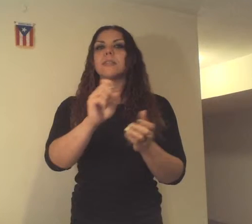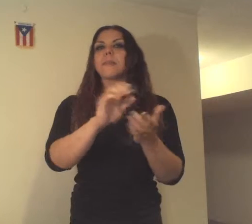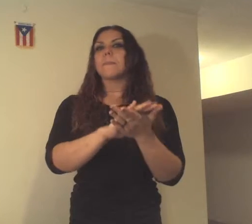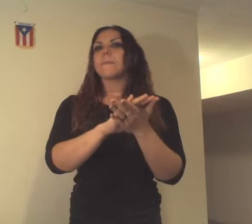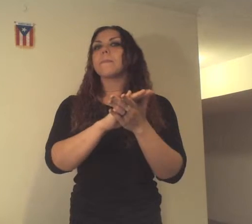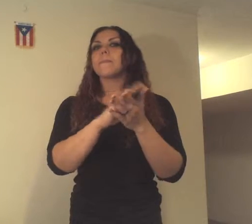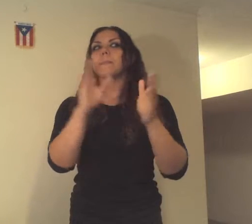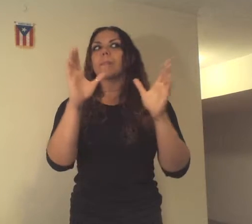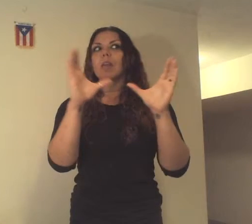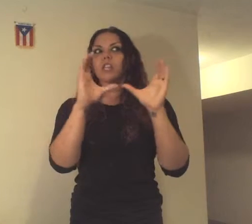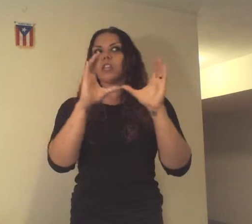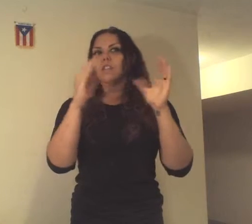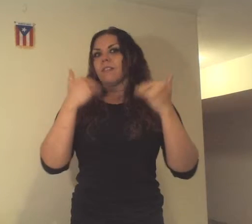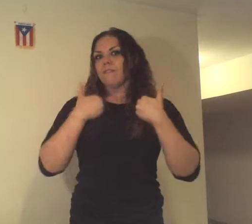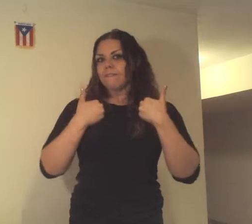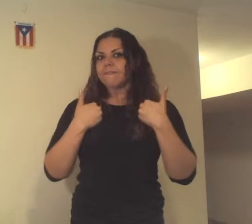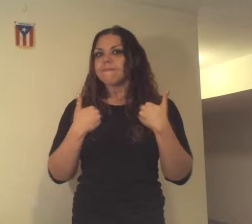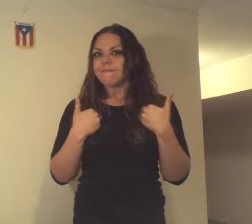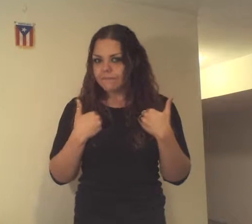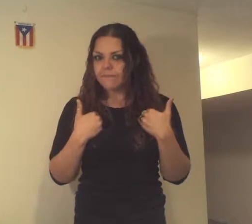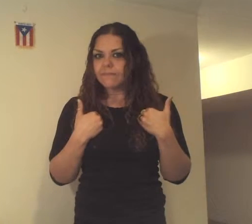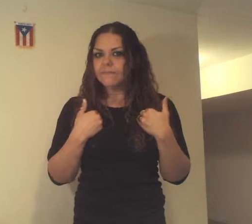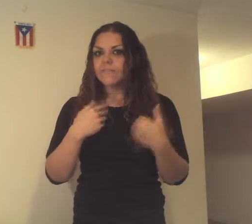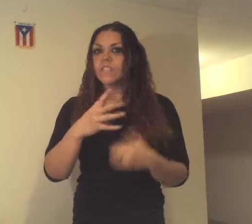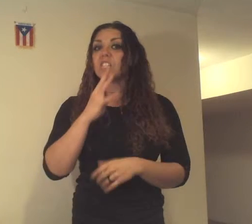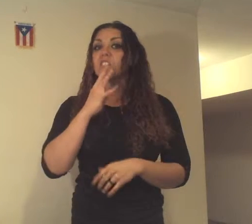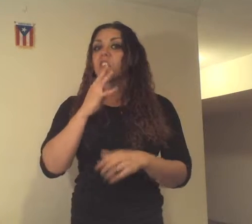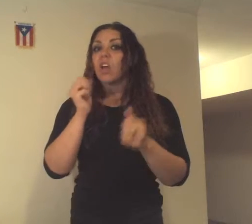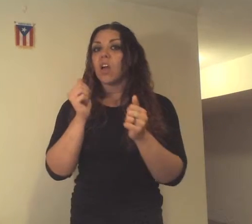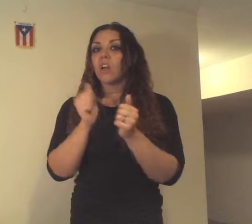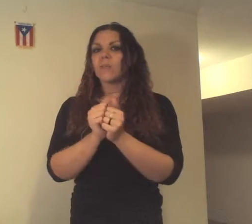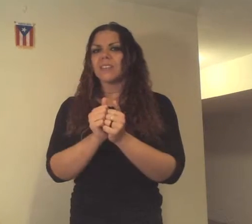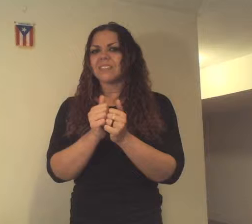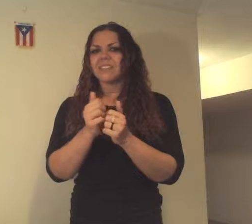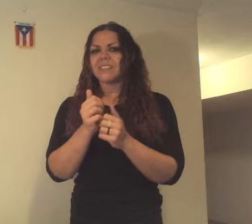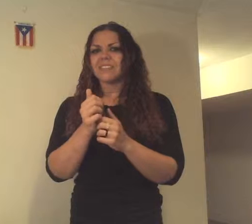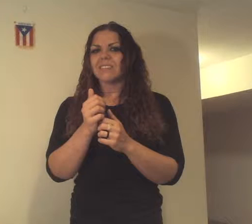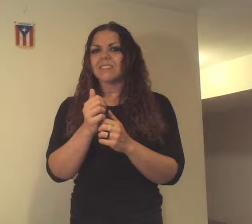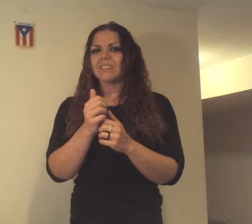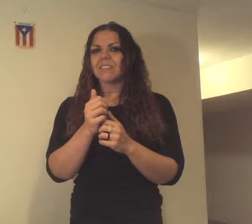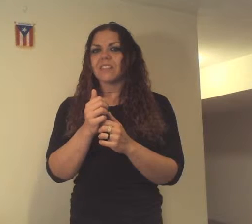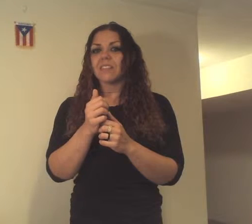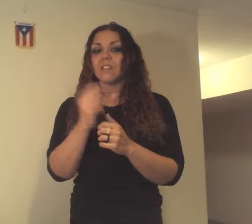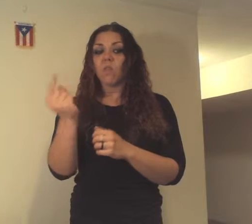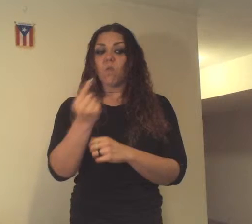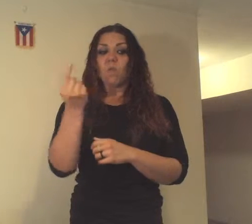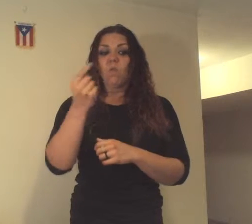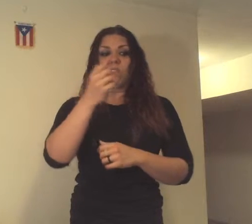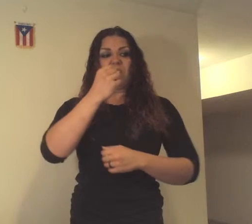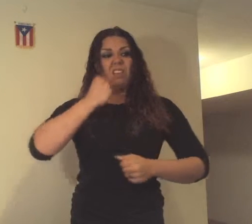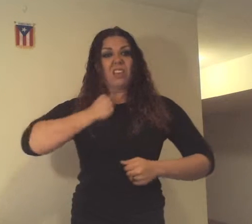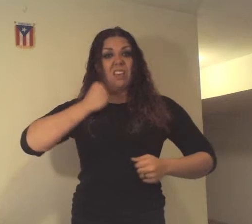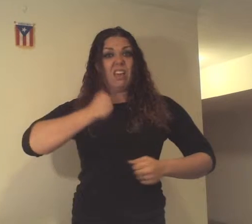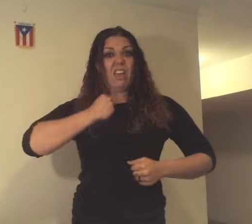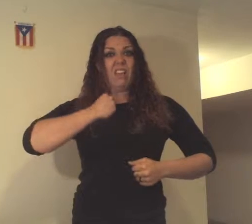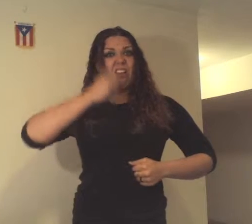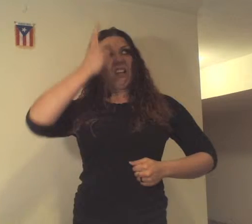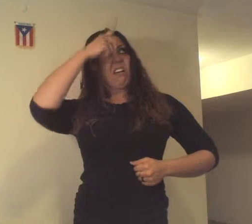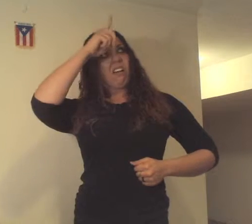we talking about just people here in the US and Canada? No, we said all surgeons. So to lift this education and